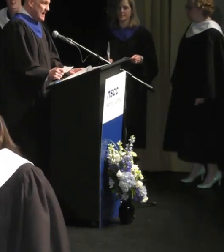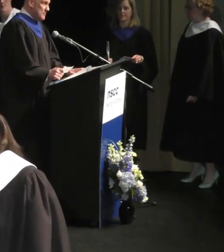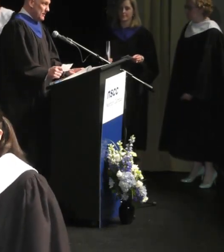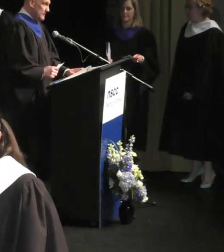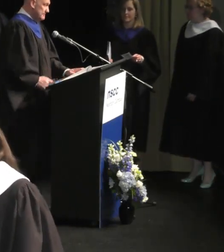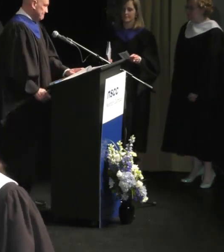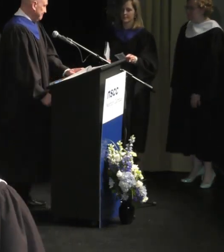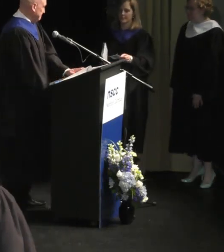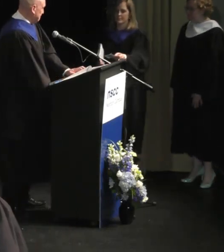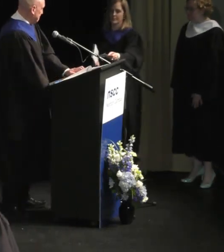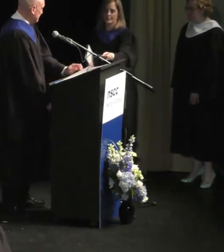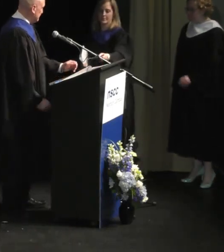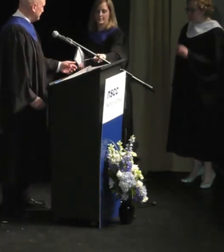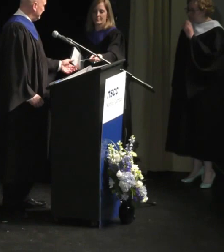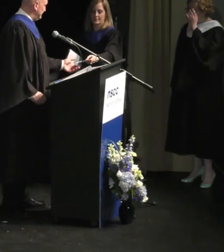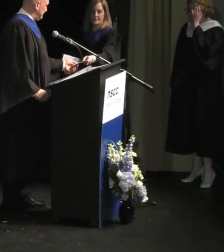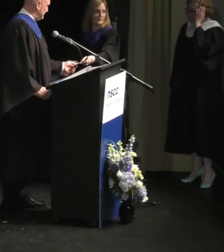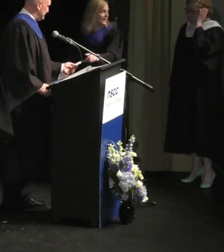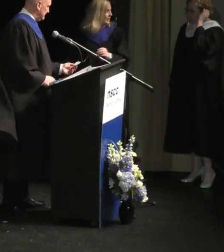Ryan Campbell.